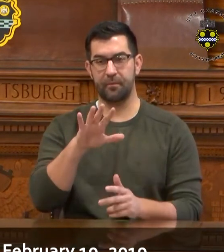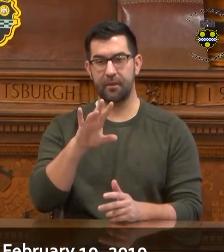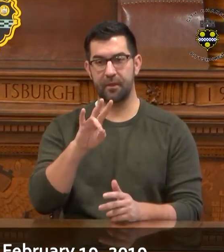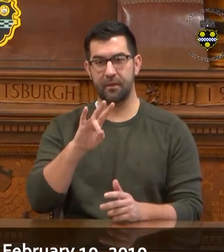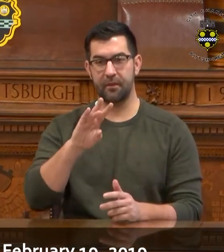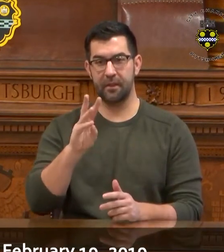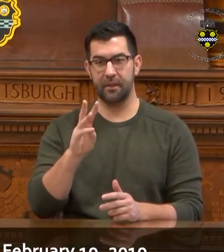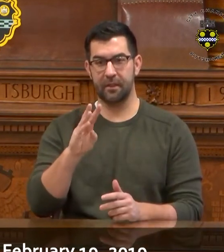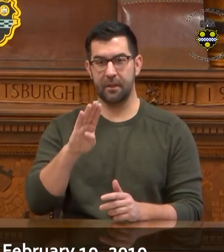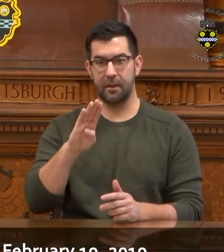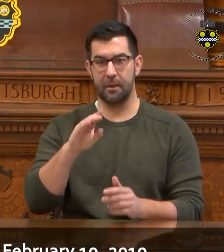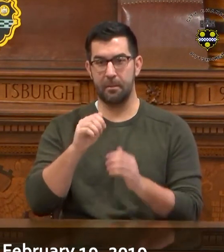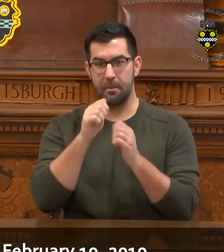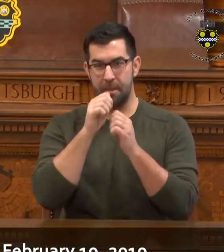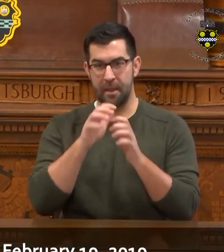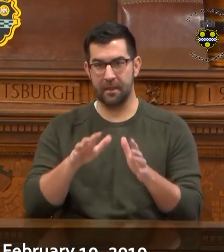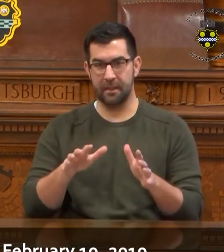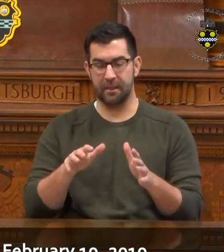576 Blessing,